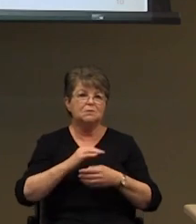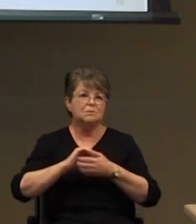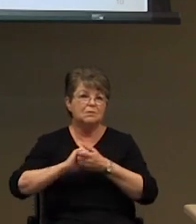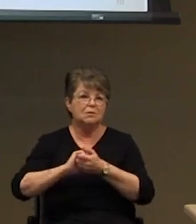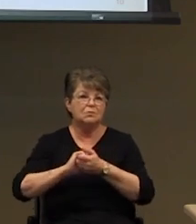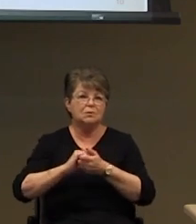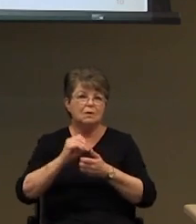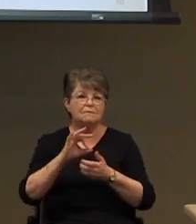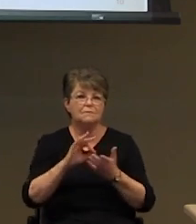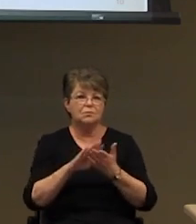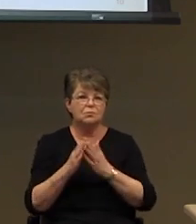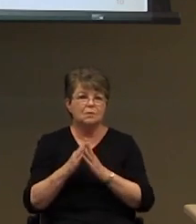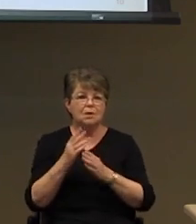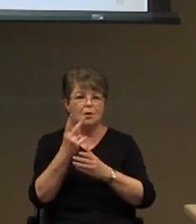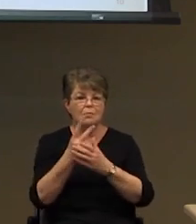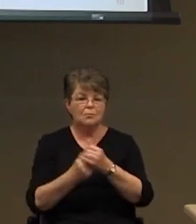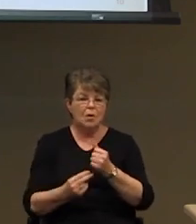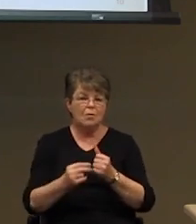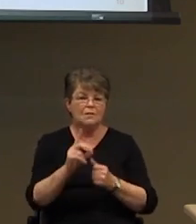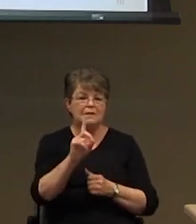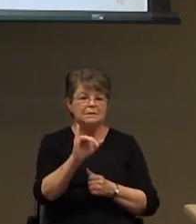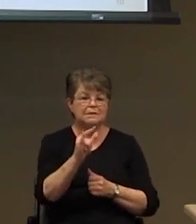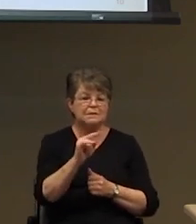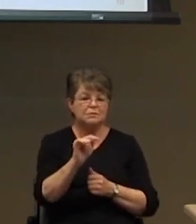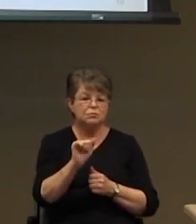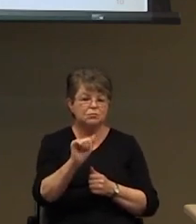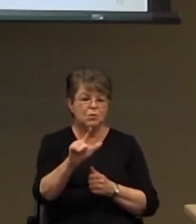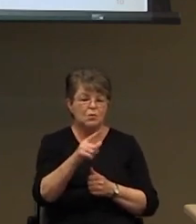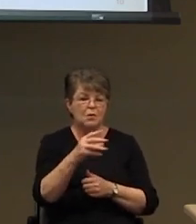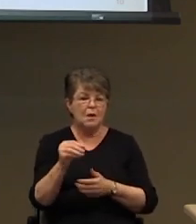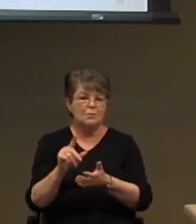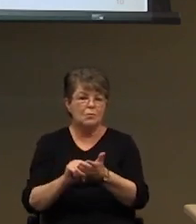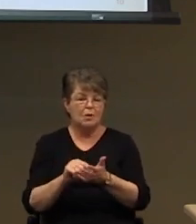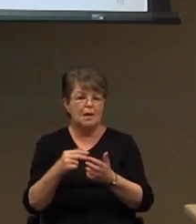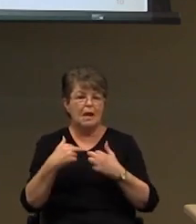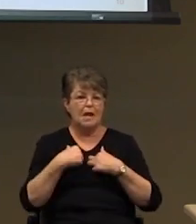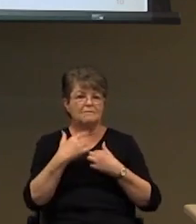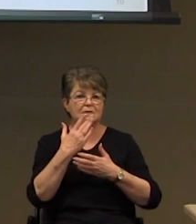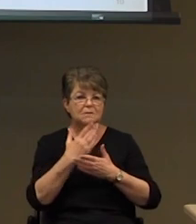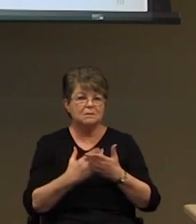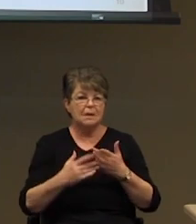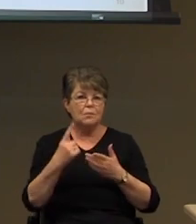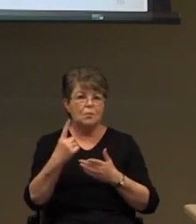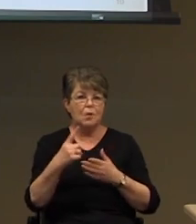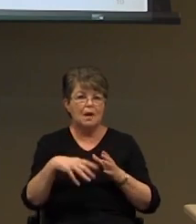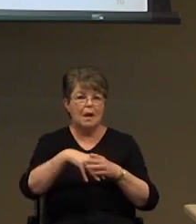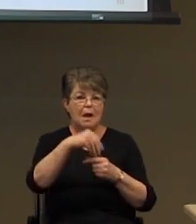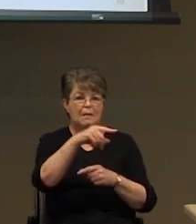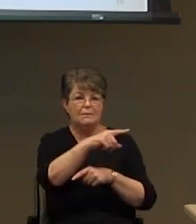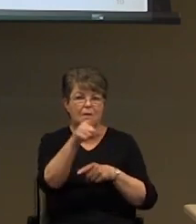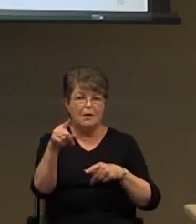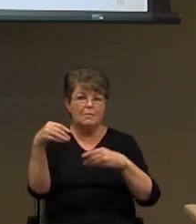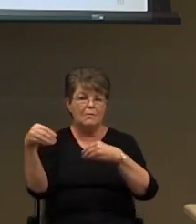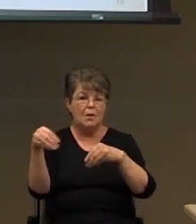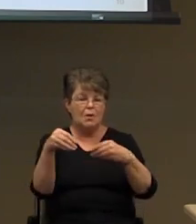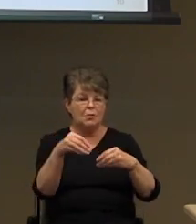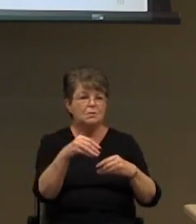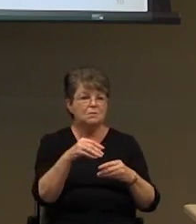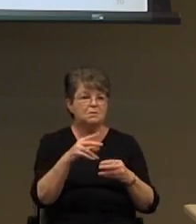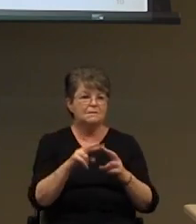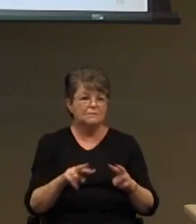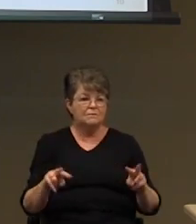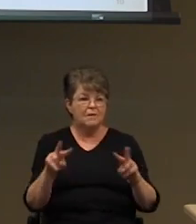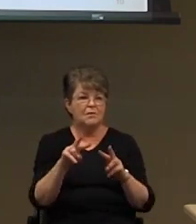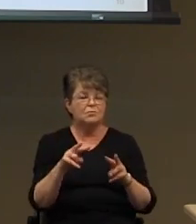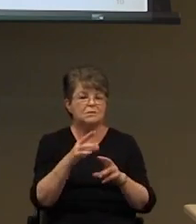of the community, both in digital and in print, and having someone out there marketing that is valuable. It's building brand